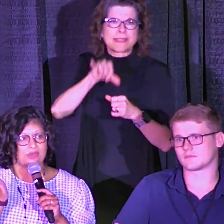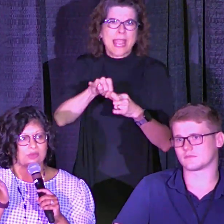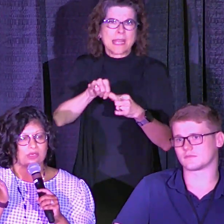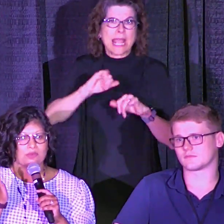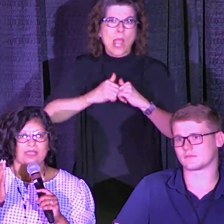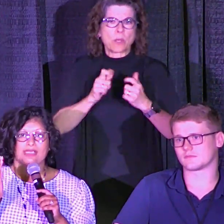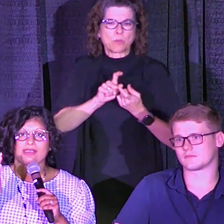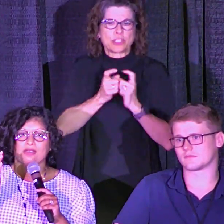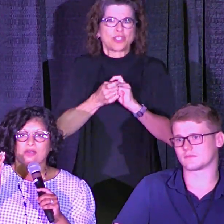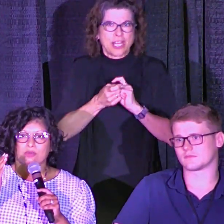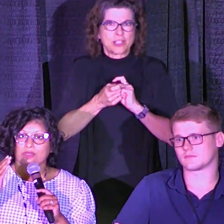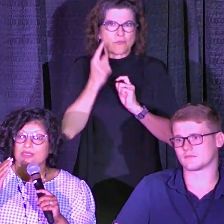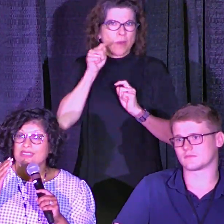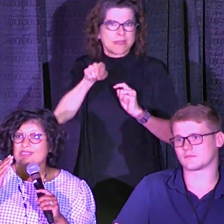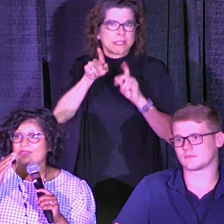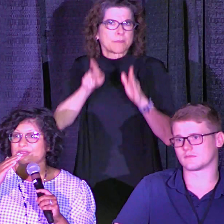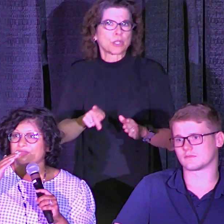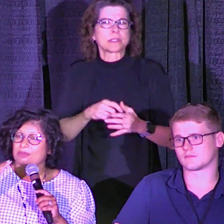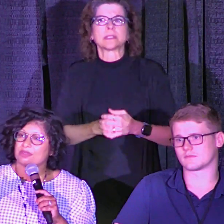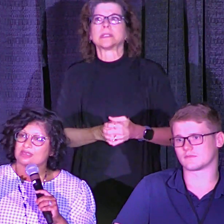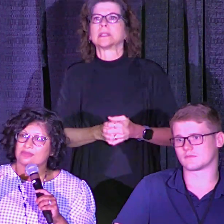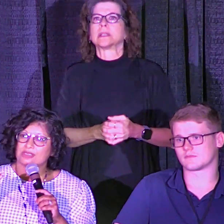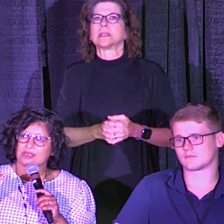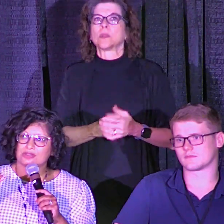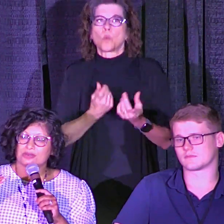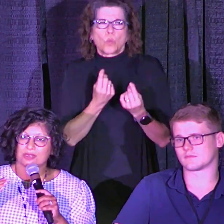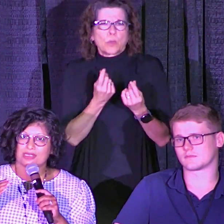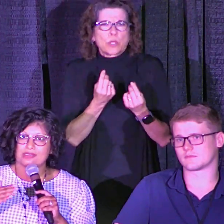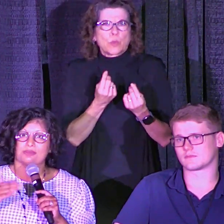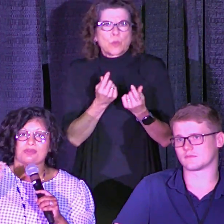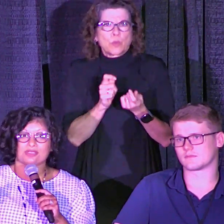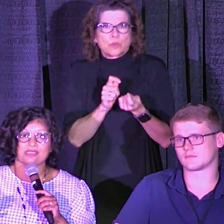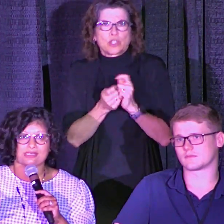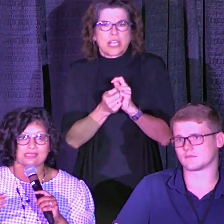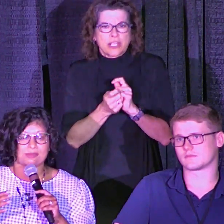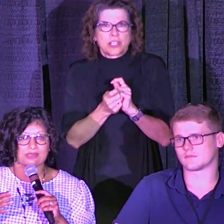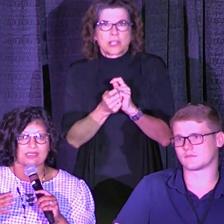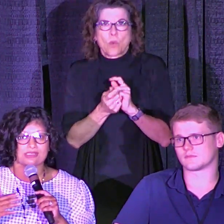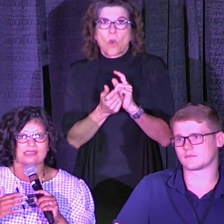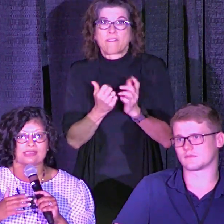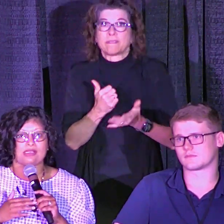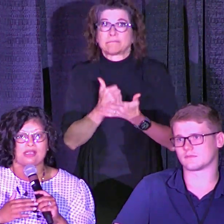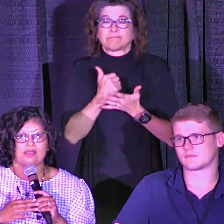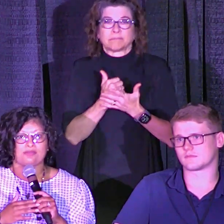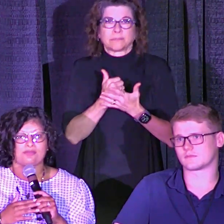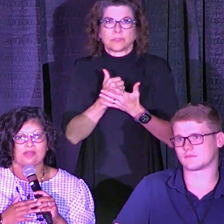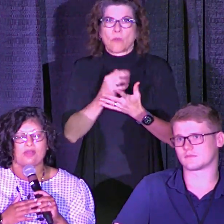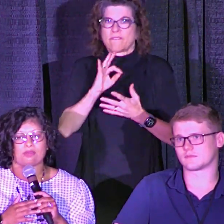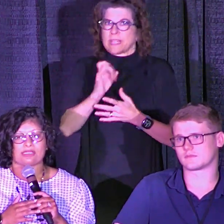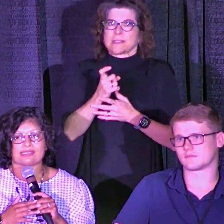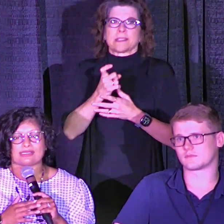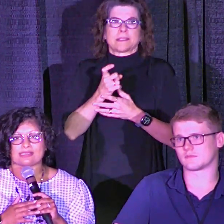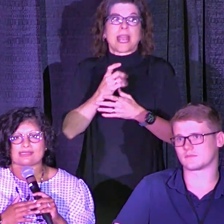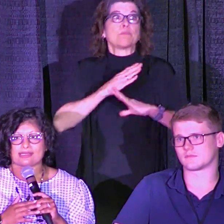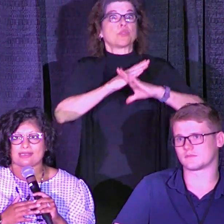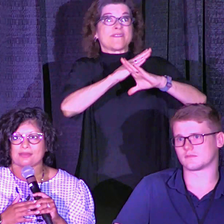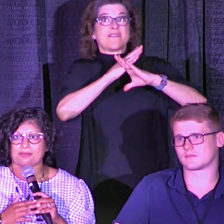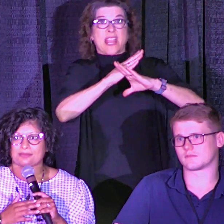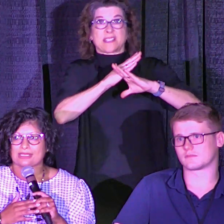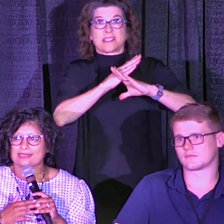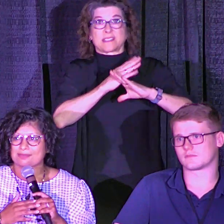a lever in one way, or what do we need to do to flip a lever in another way to prevent the experience of